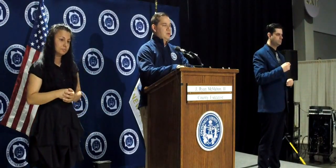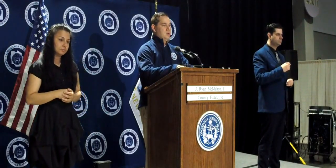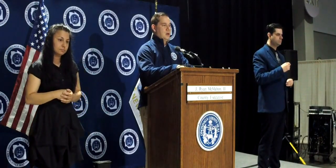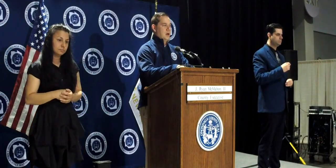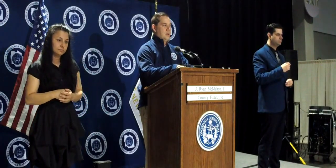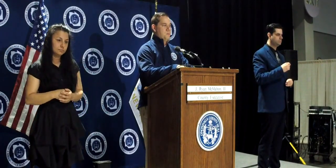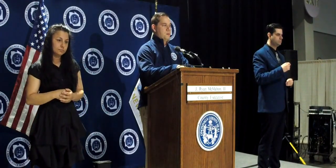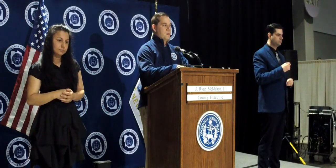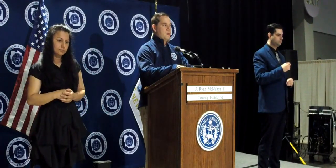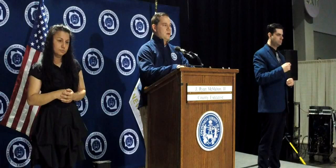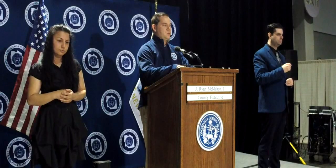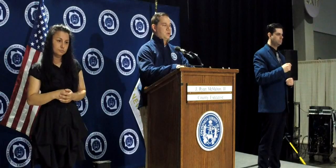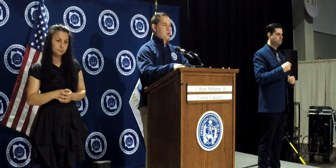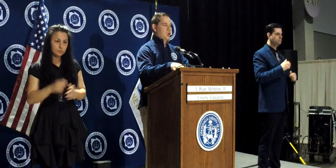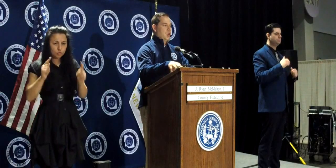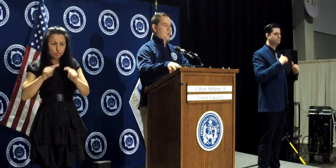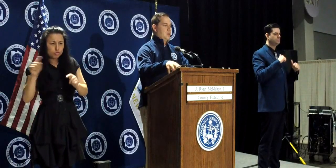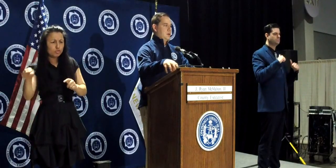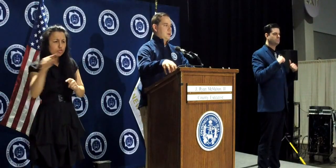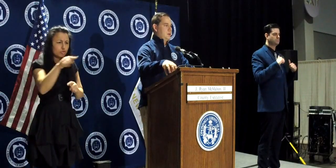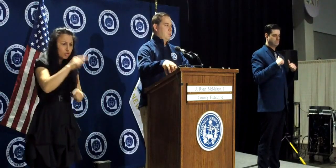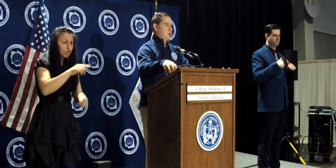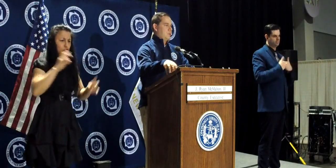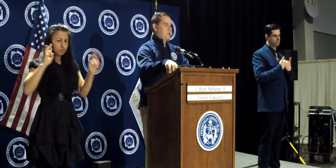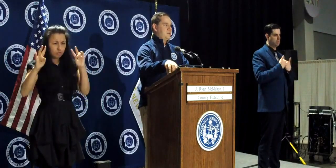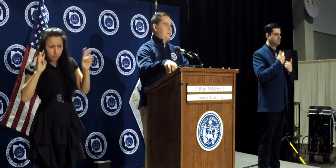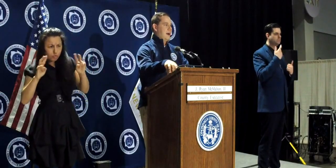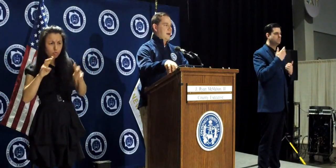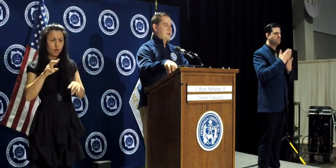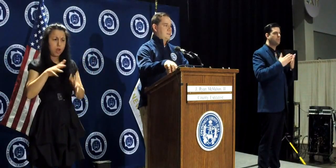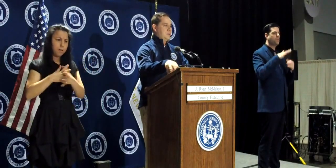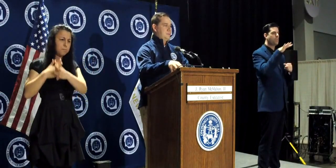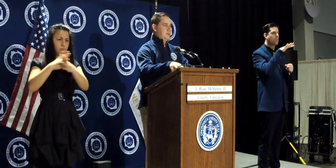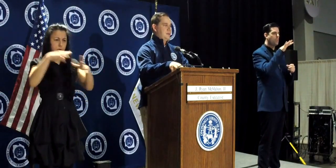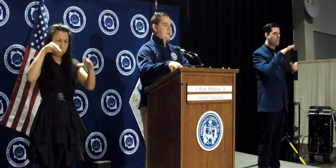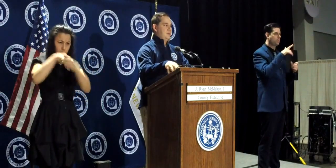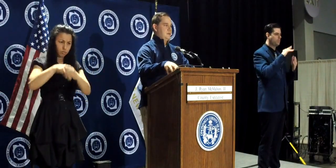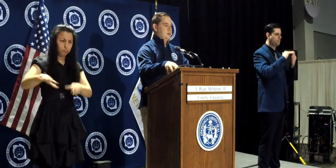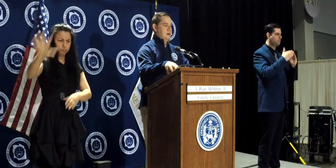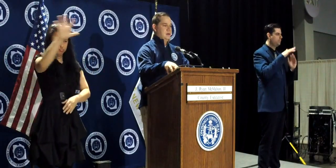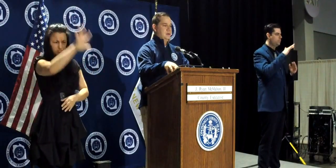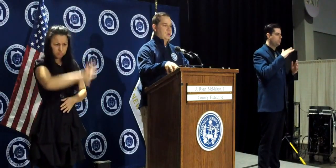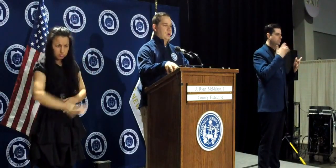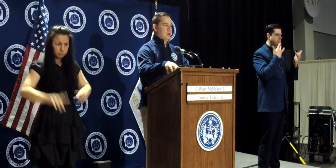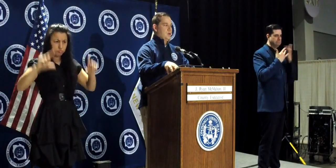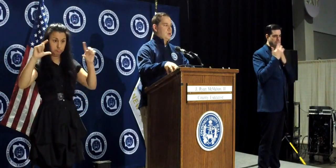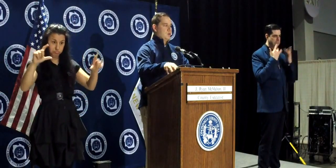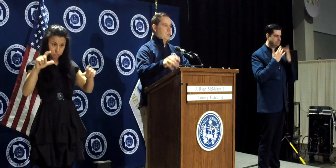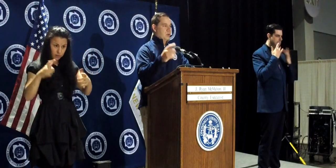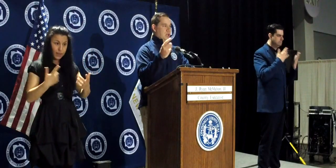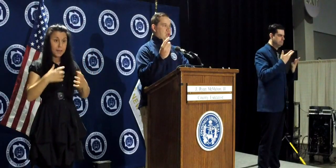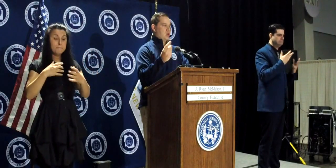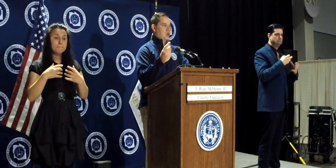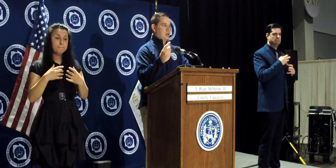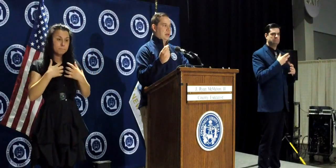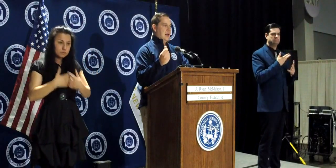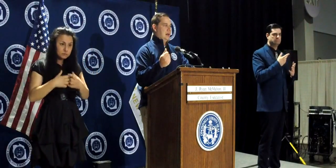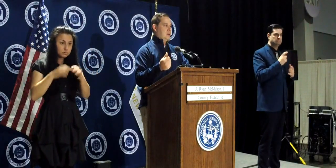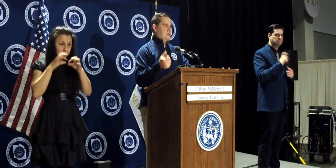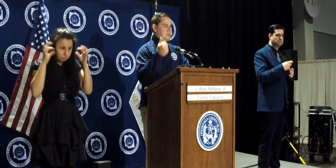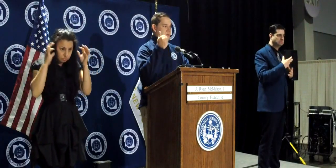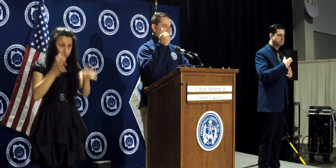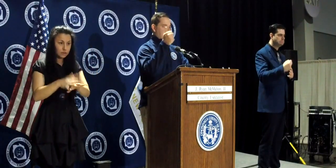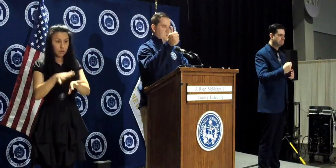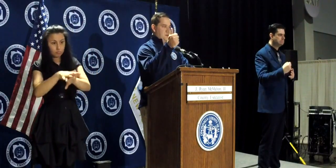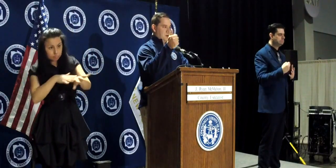level is when you're going into the marketplace to buy PPE, you're really third in